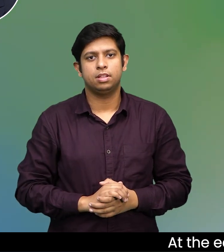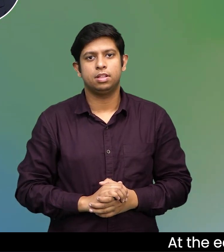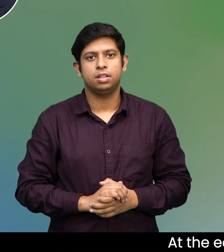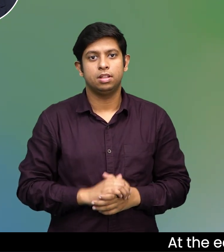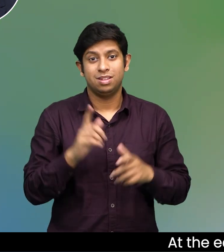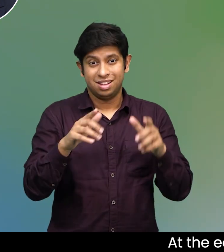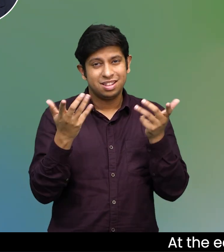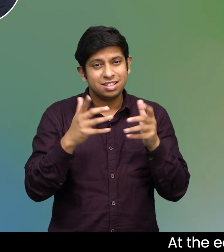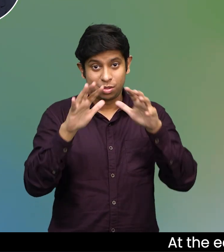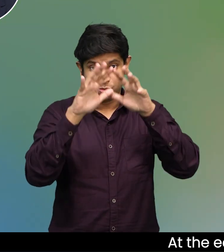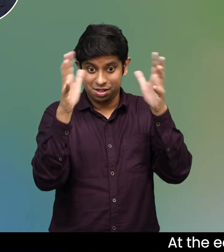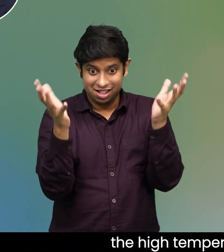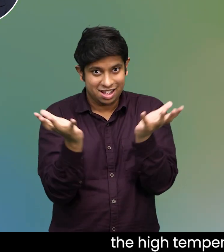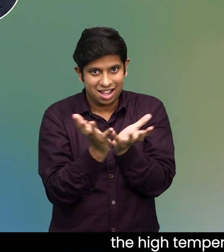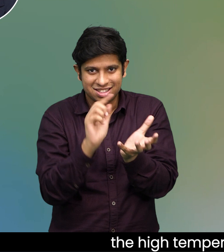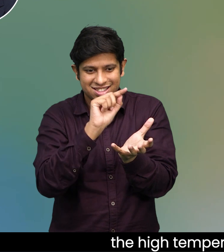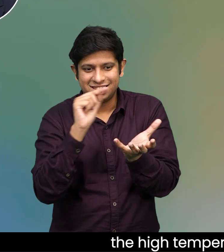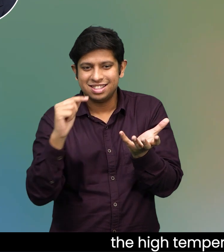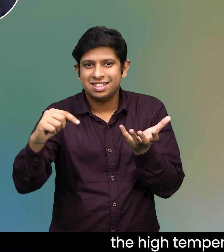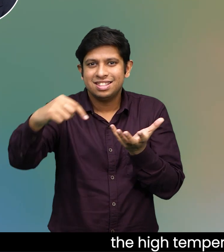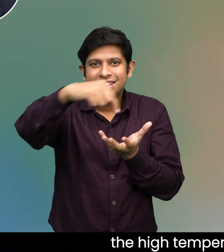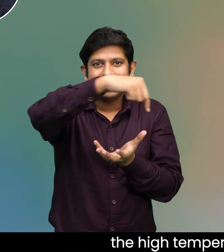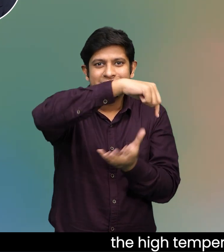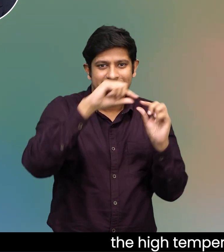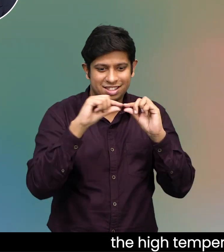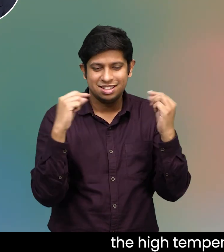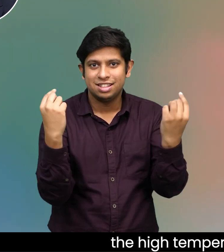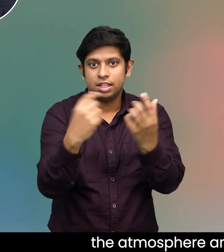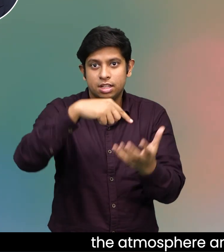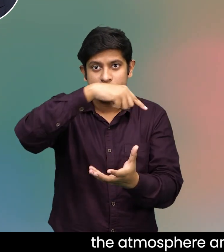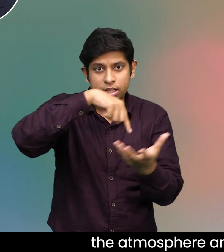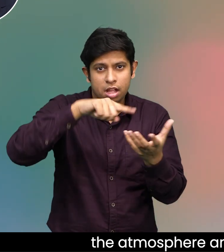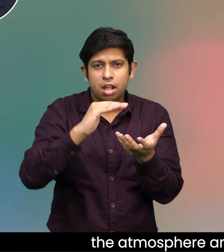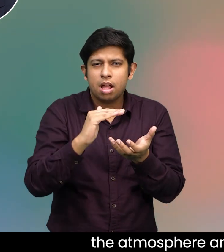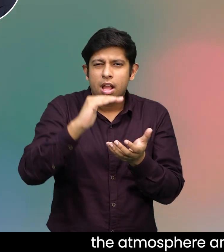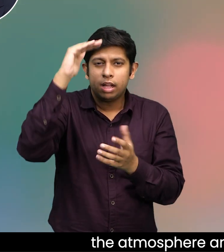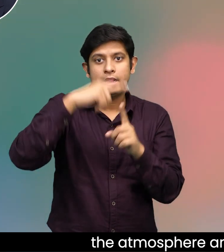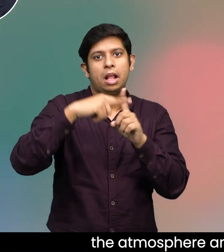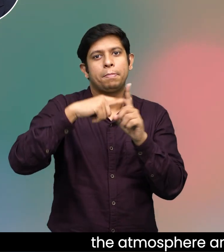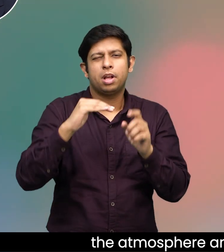At the equator, the high temperature heats up the